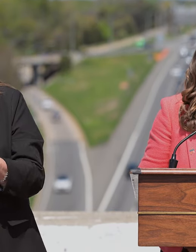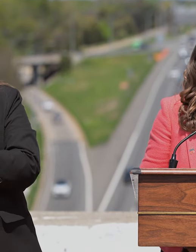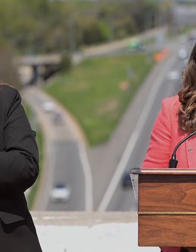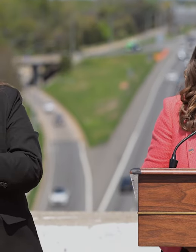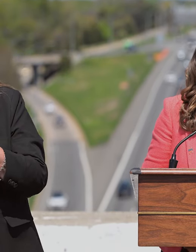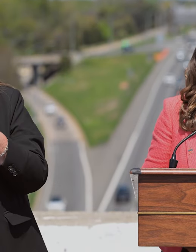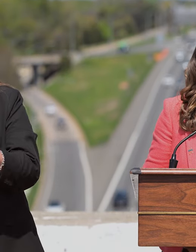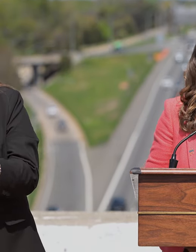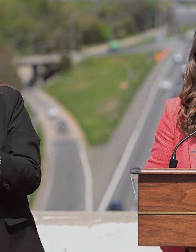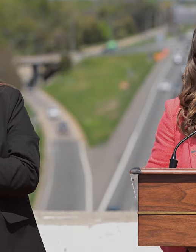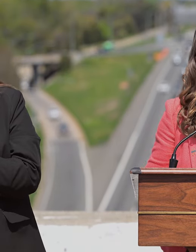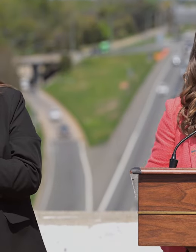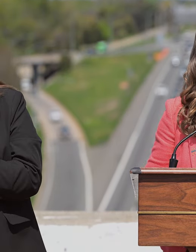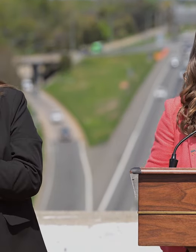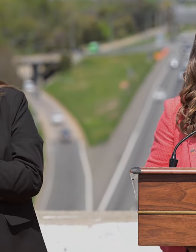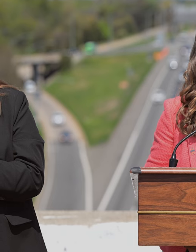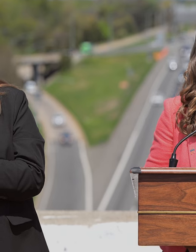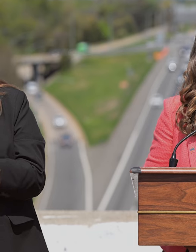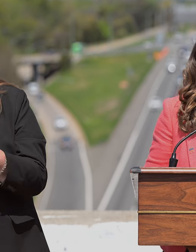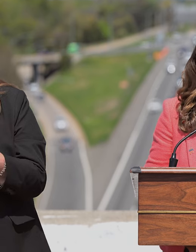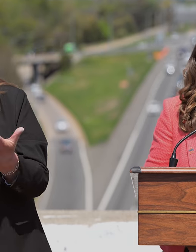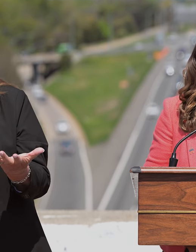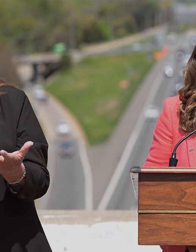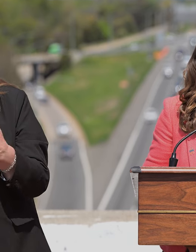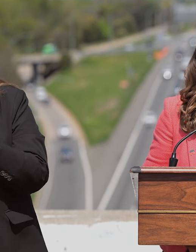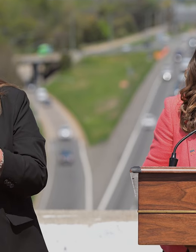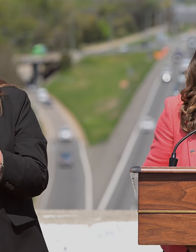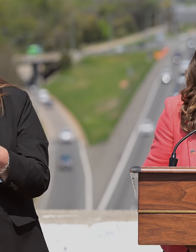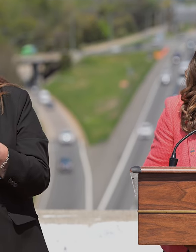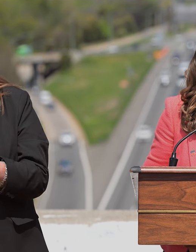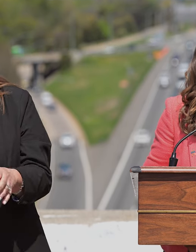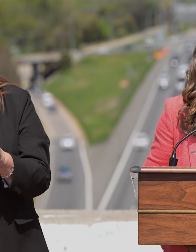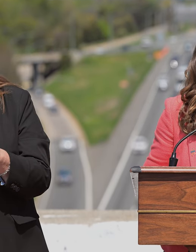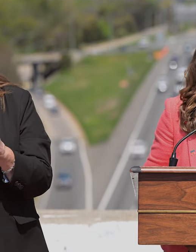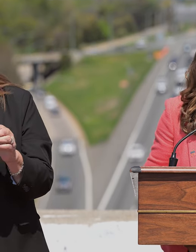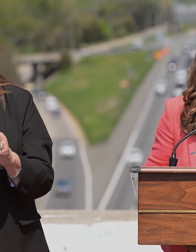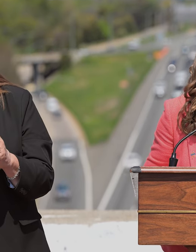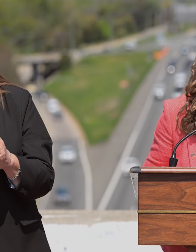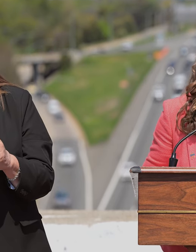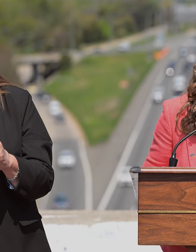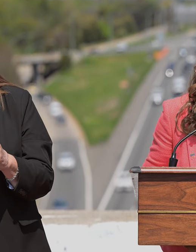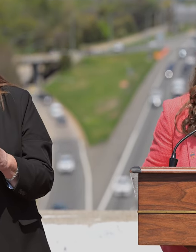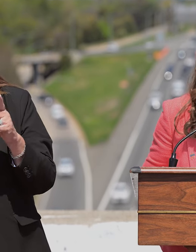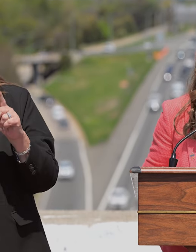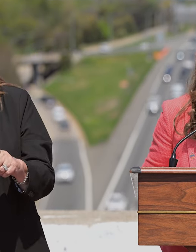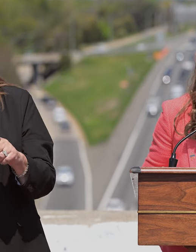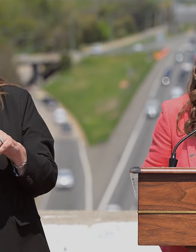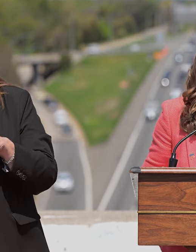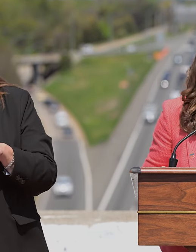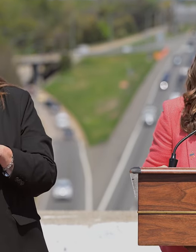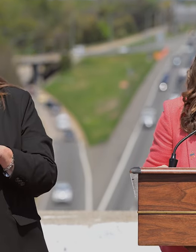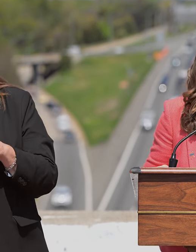Last year, these poor choices made by drivers led to us losing over 610 individuals on